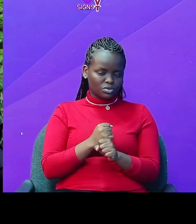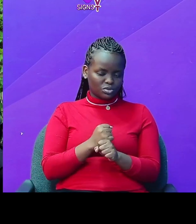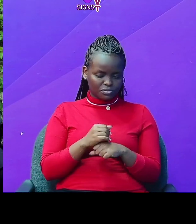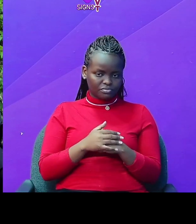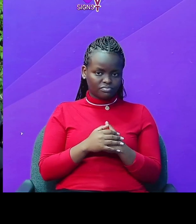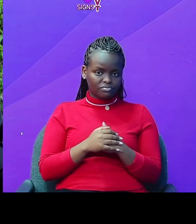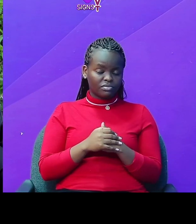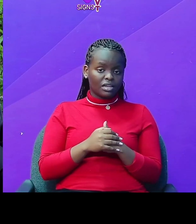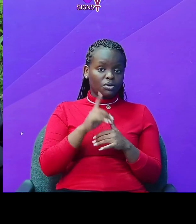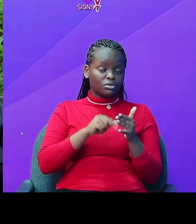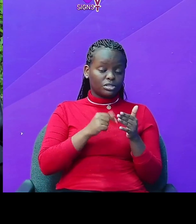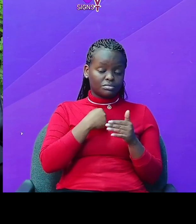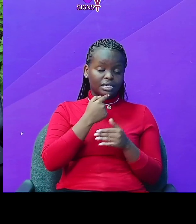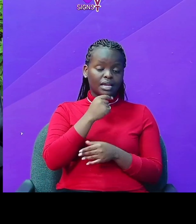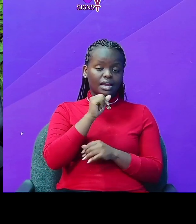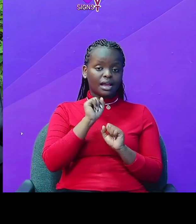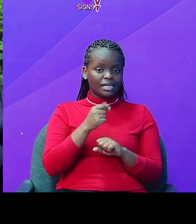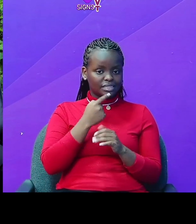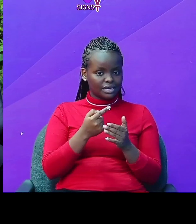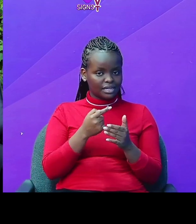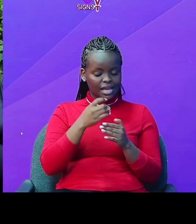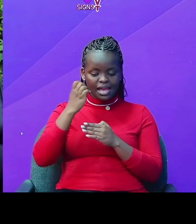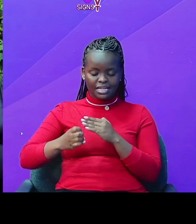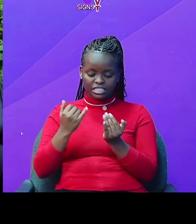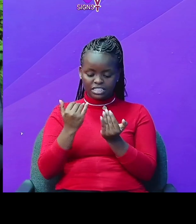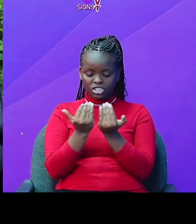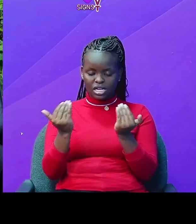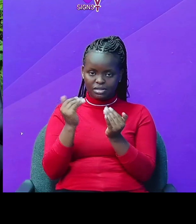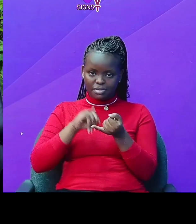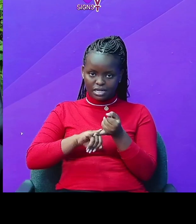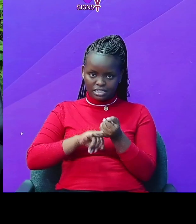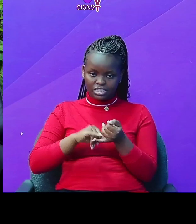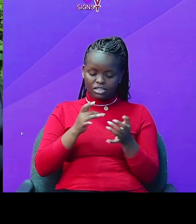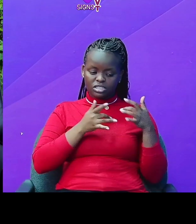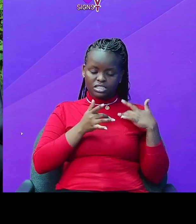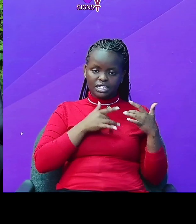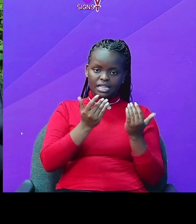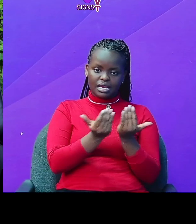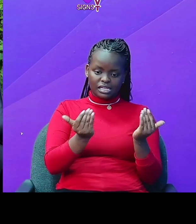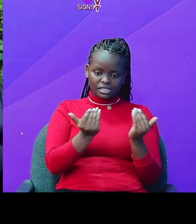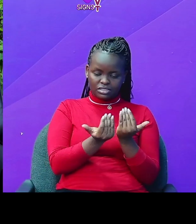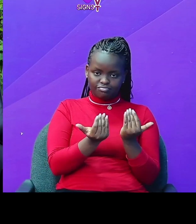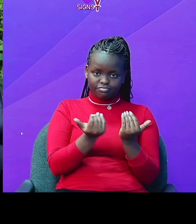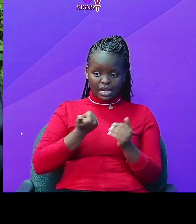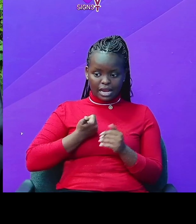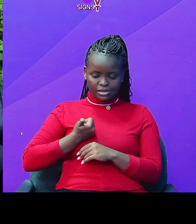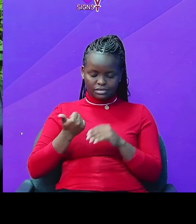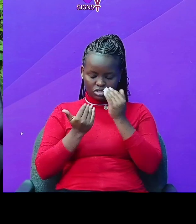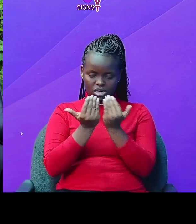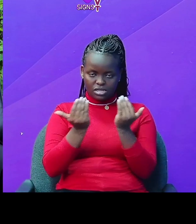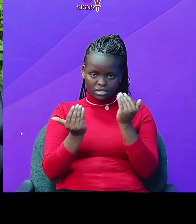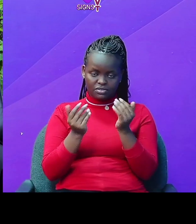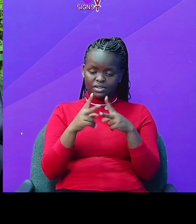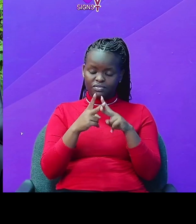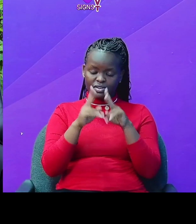So what I can say is that we should end child marriage and consider the girl child, and to see that girl child in the community is very important,